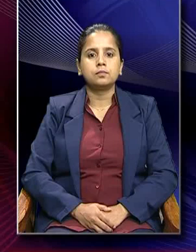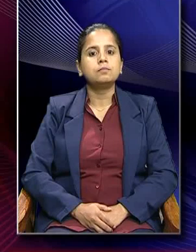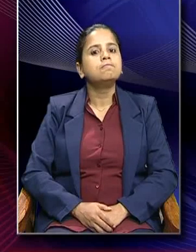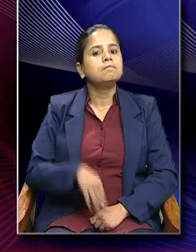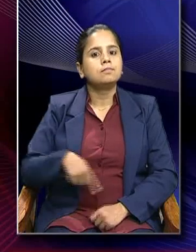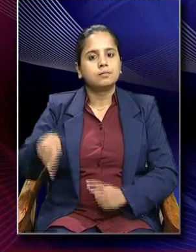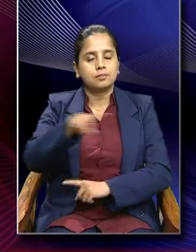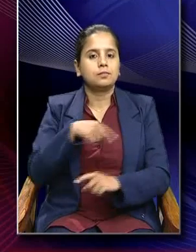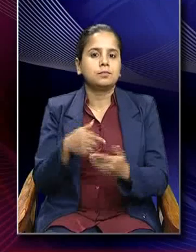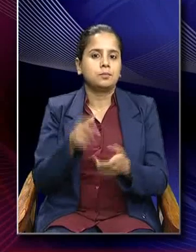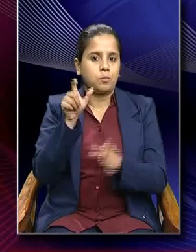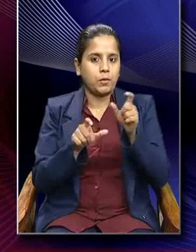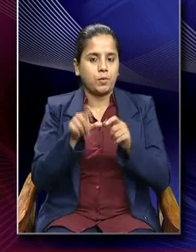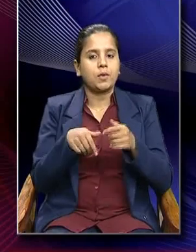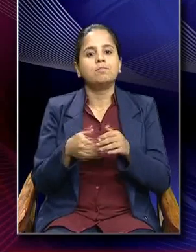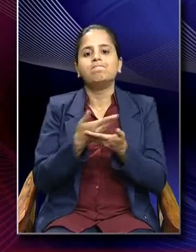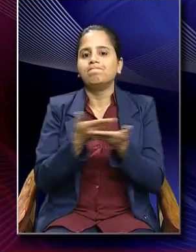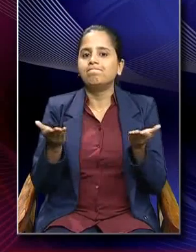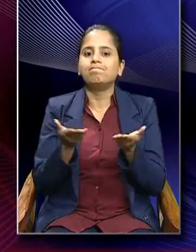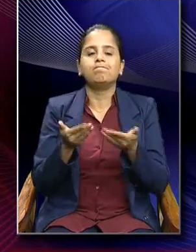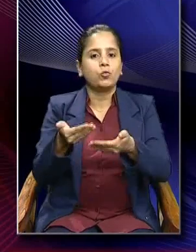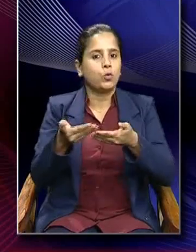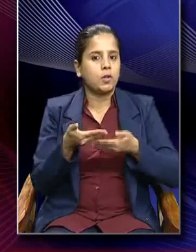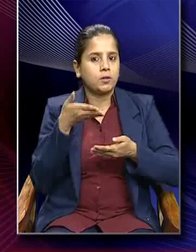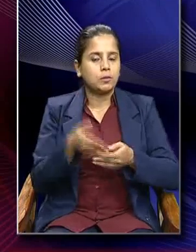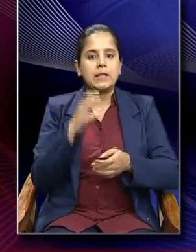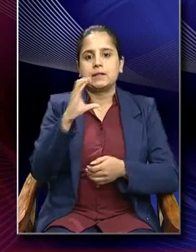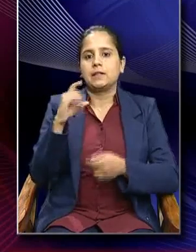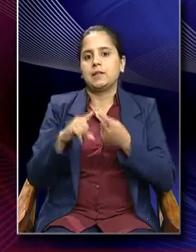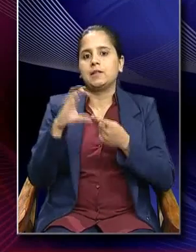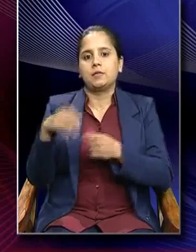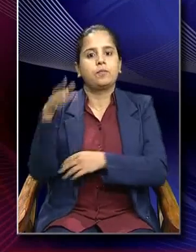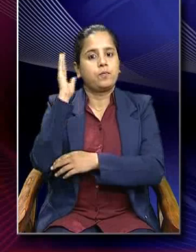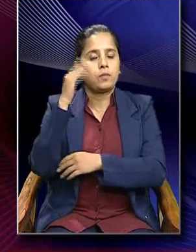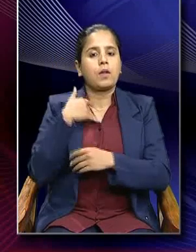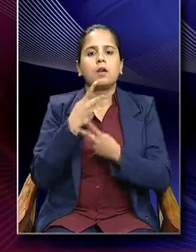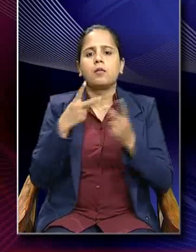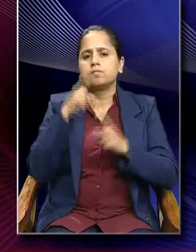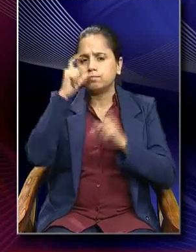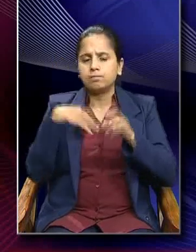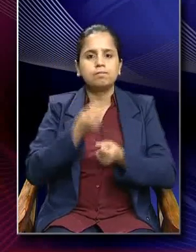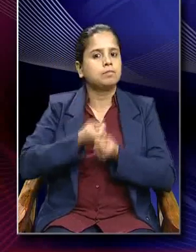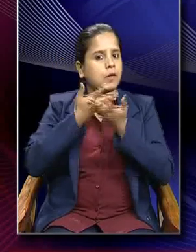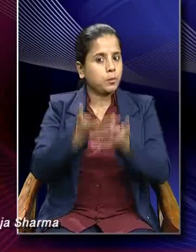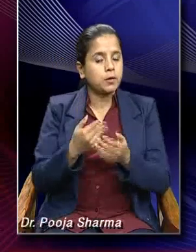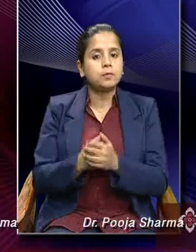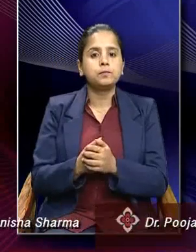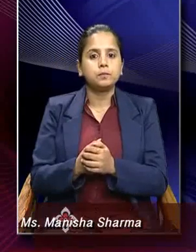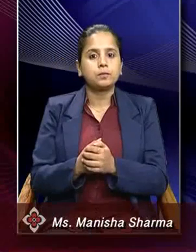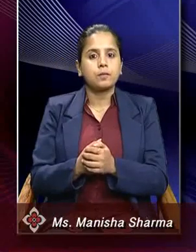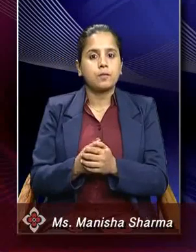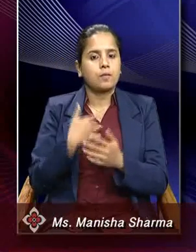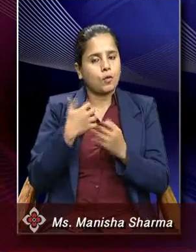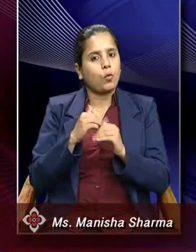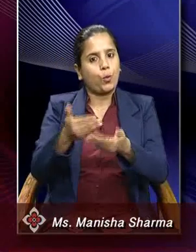A very good greetings, everyone. Welcome to the lecture series of symbolic expression. I